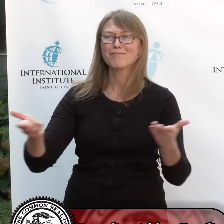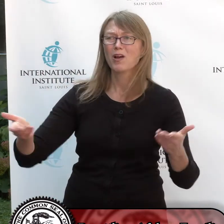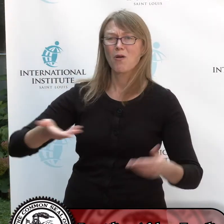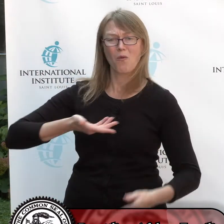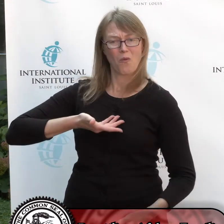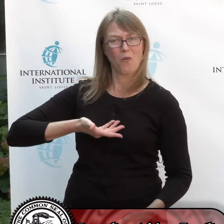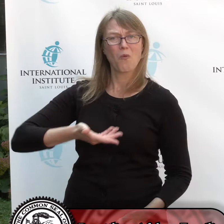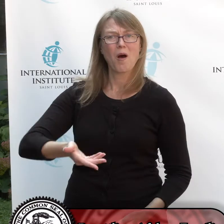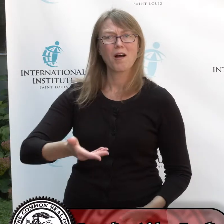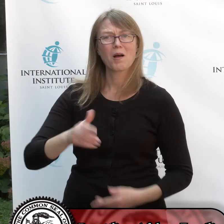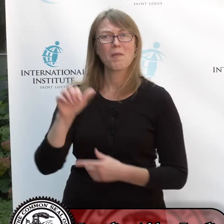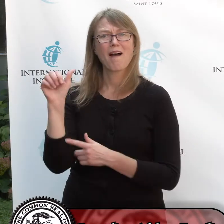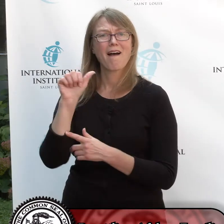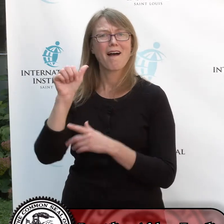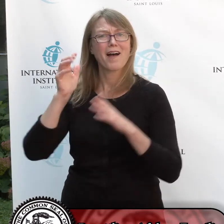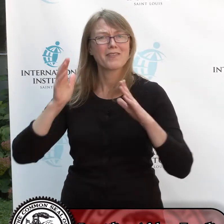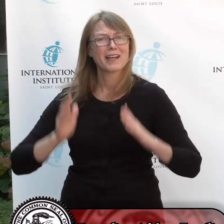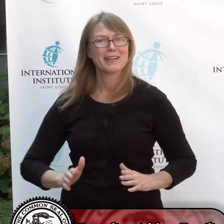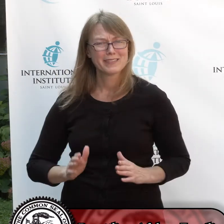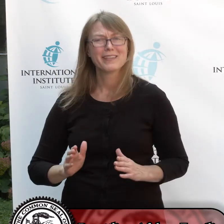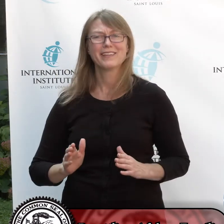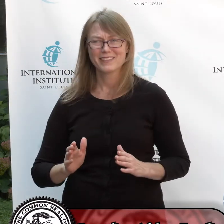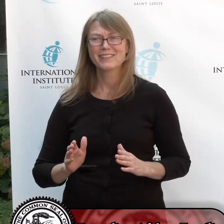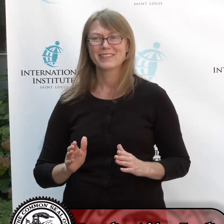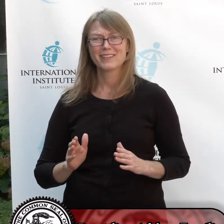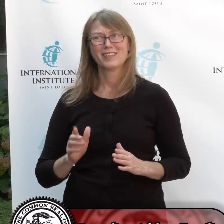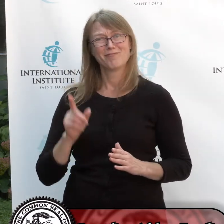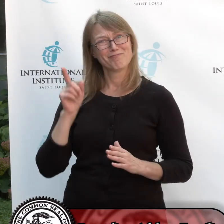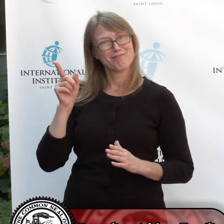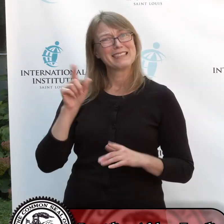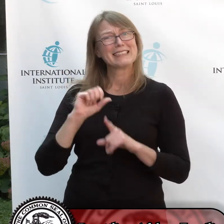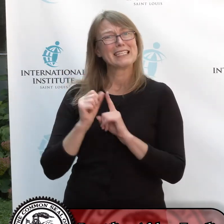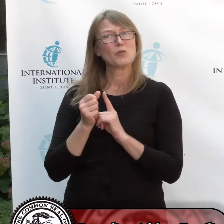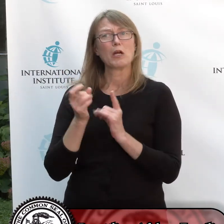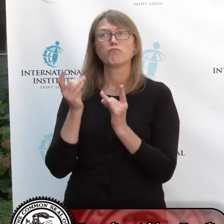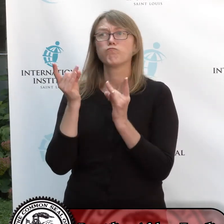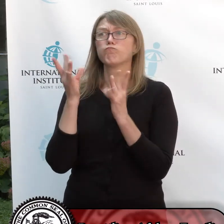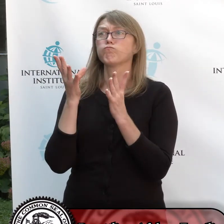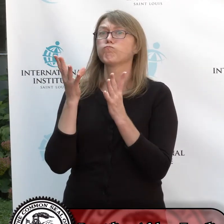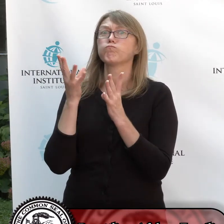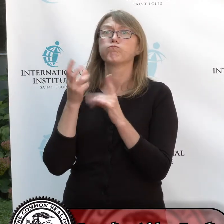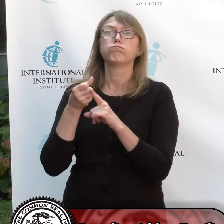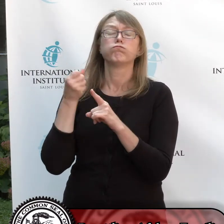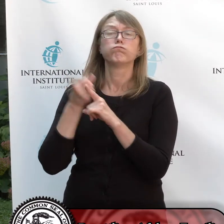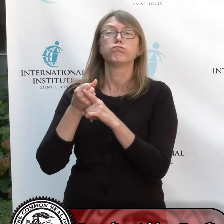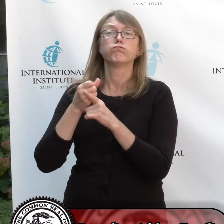the desperate in Afghanistan, that the situation went unexpected.